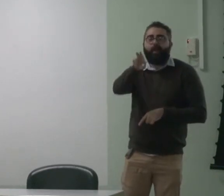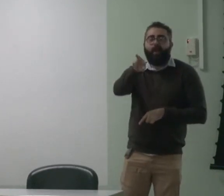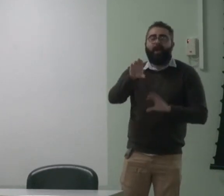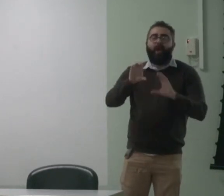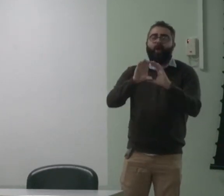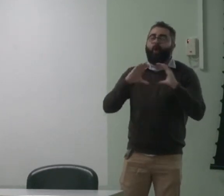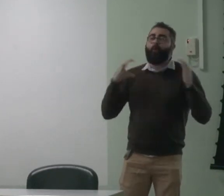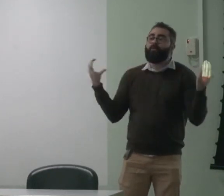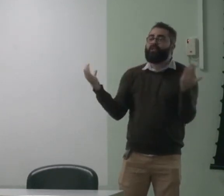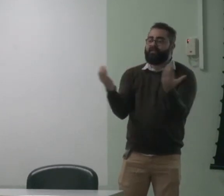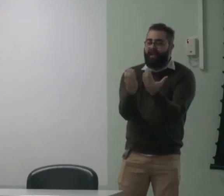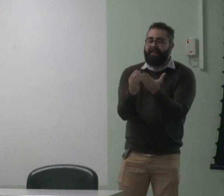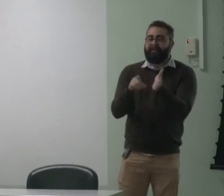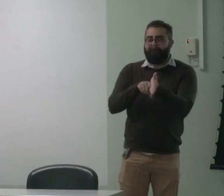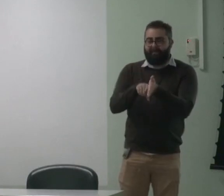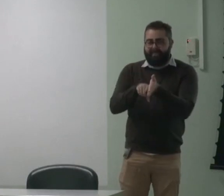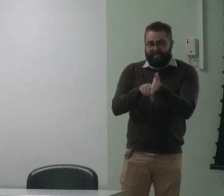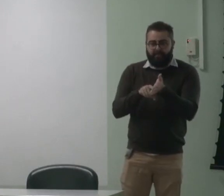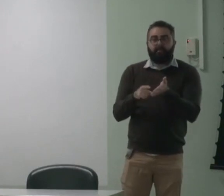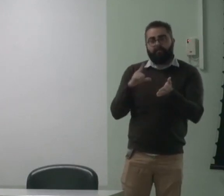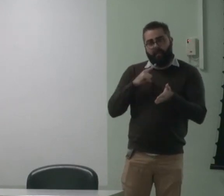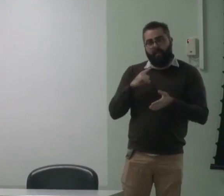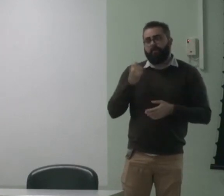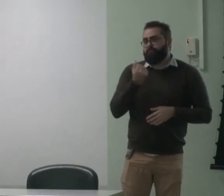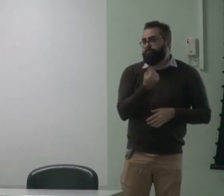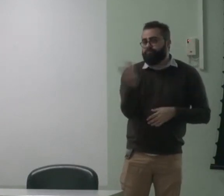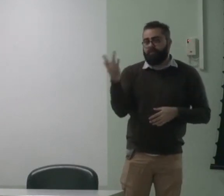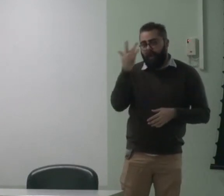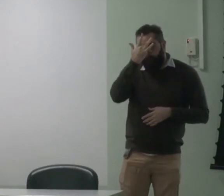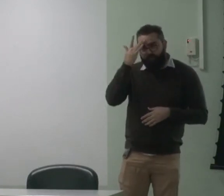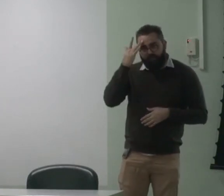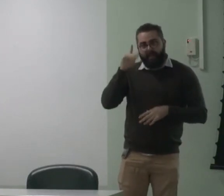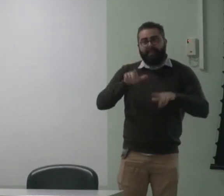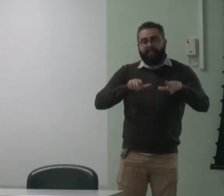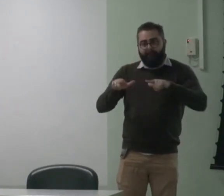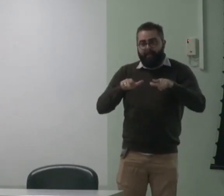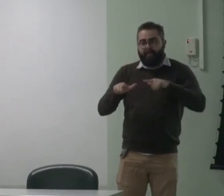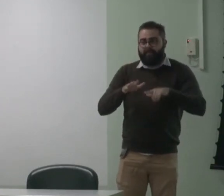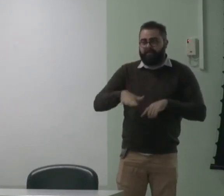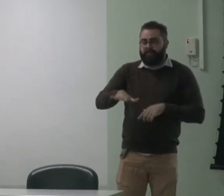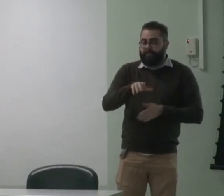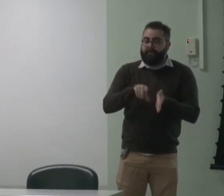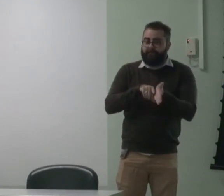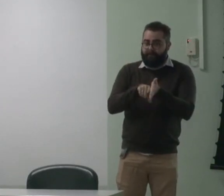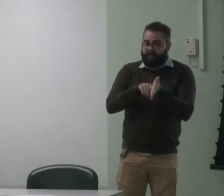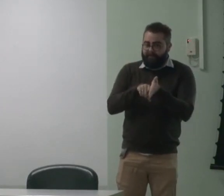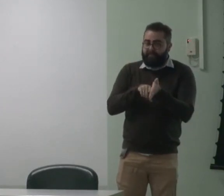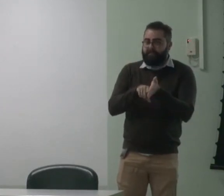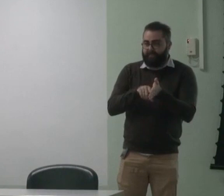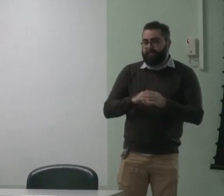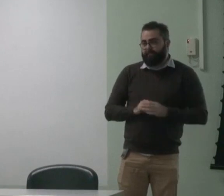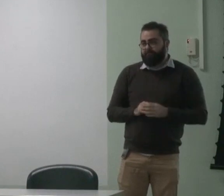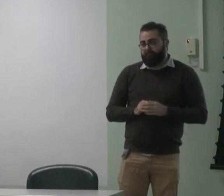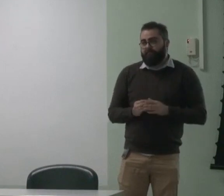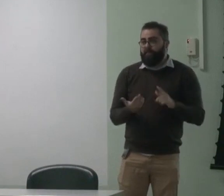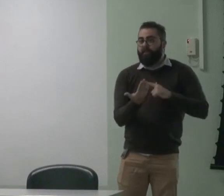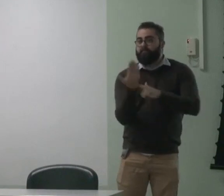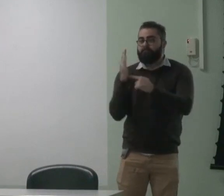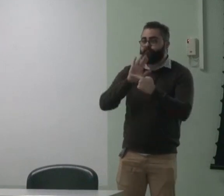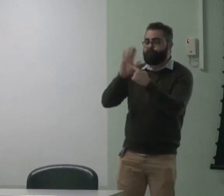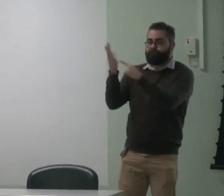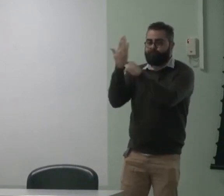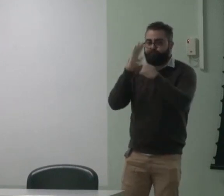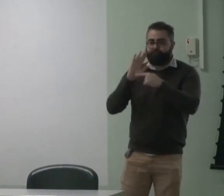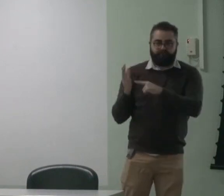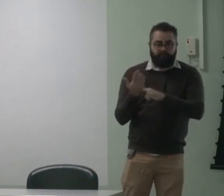number of people who are working with UD, providing the data, or just using it. So to